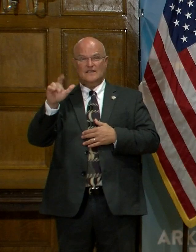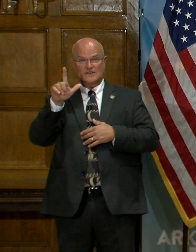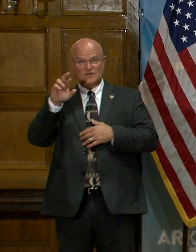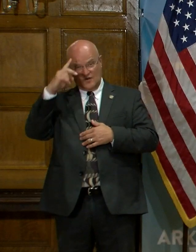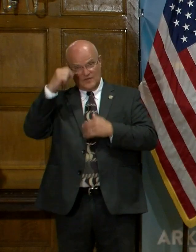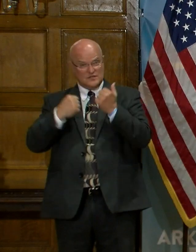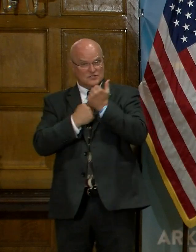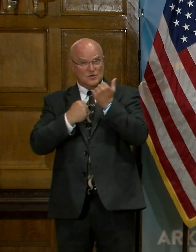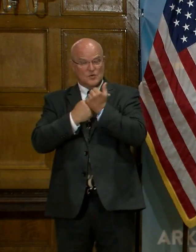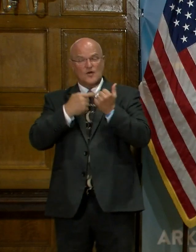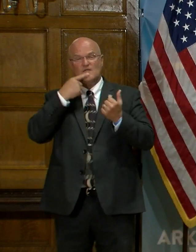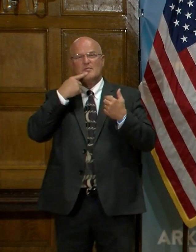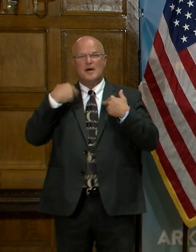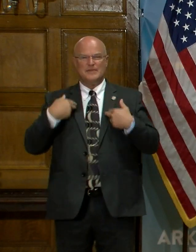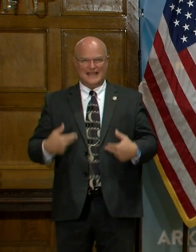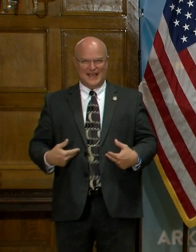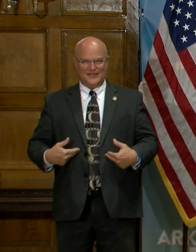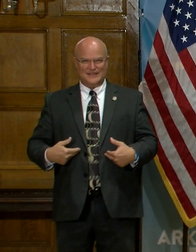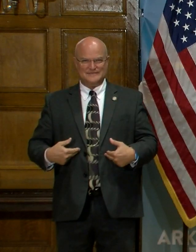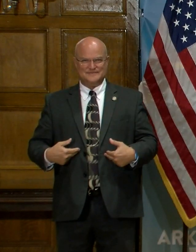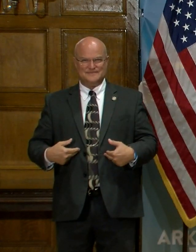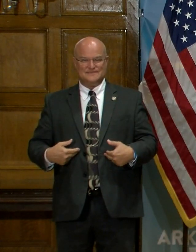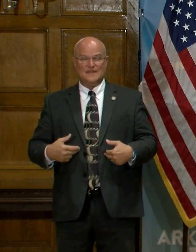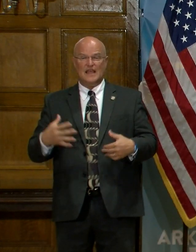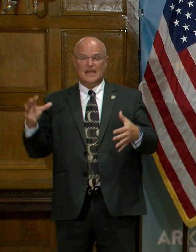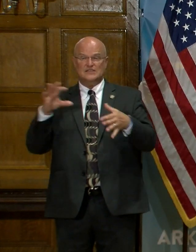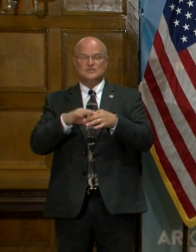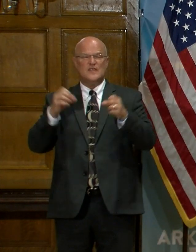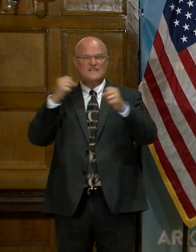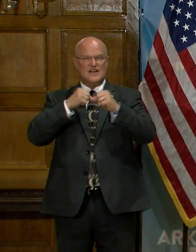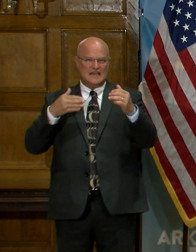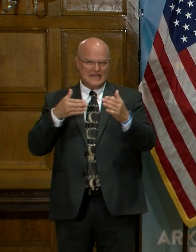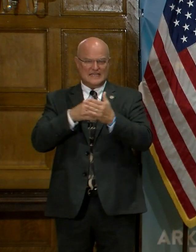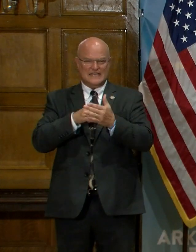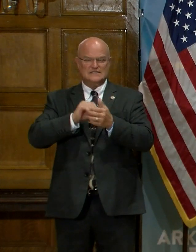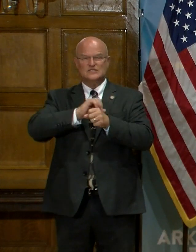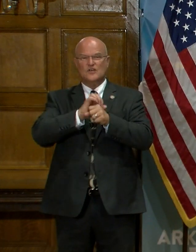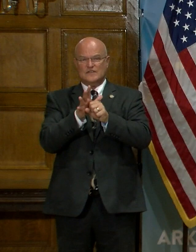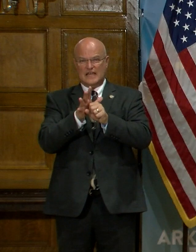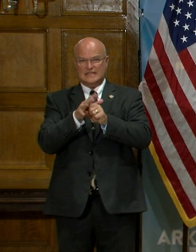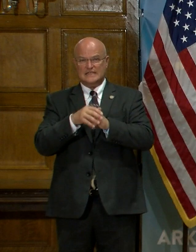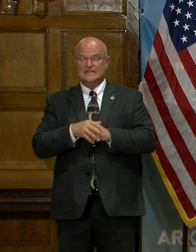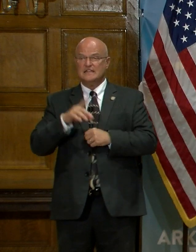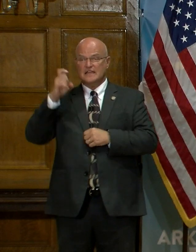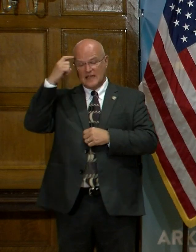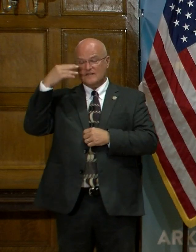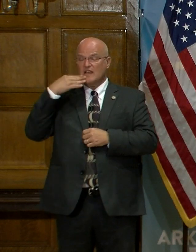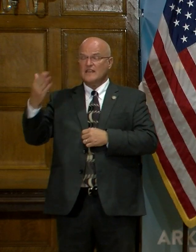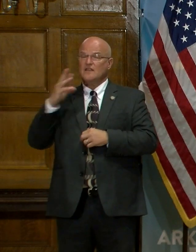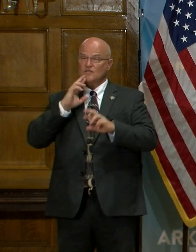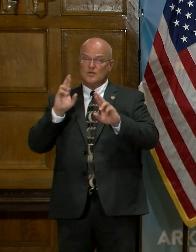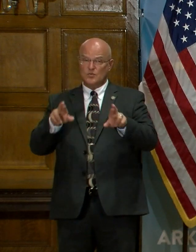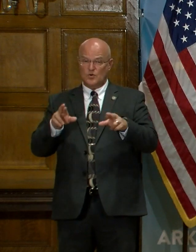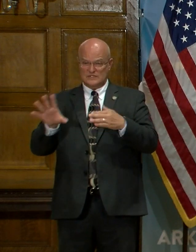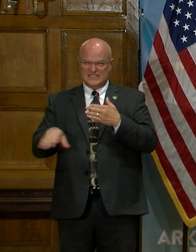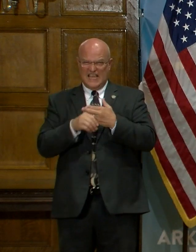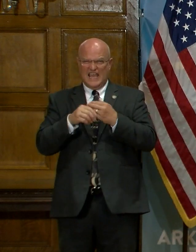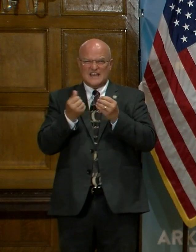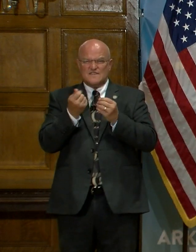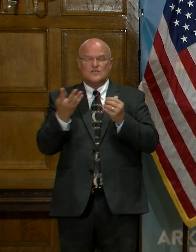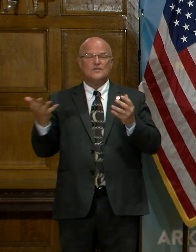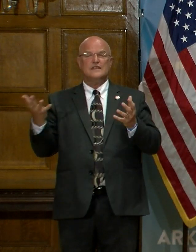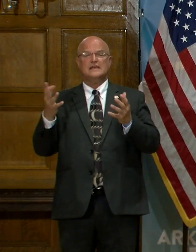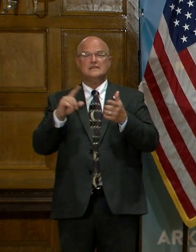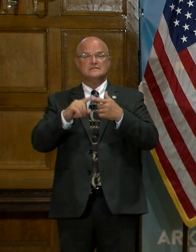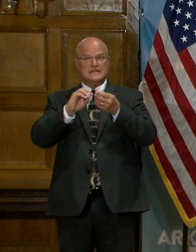support for public health and joining in the fight against COVID-19. Governor, thank you for your report. Just to add a few things